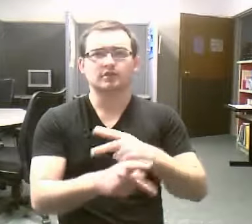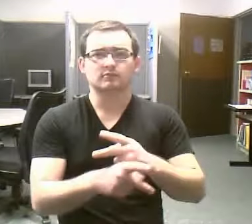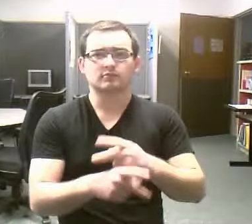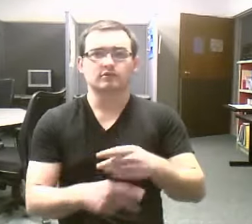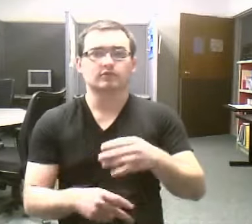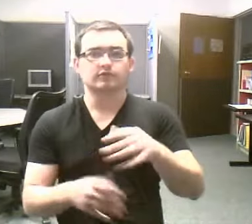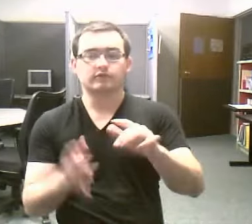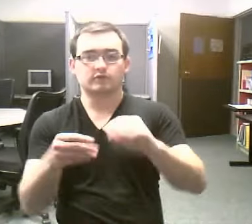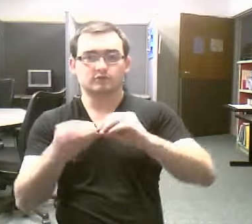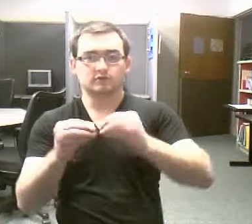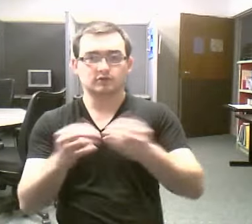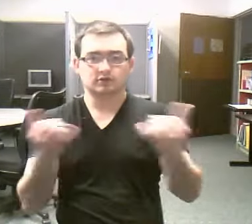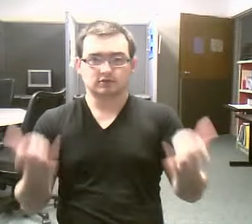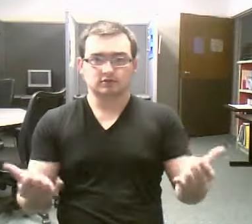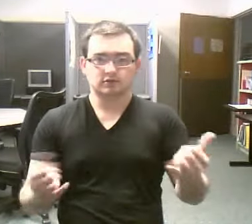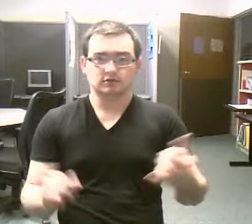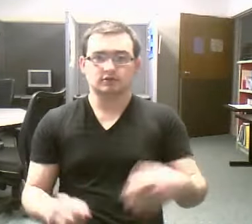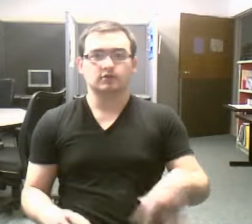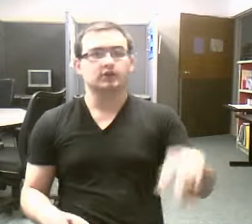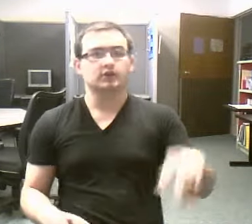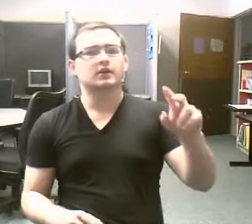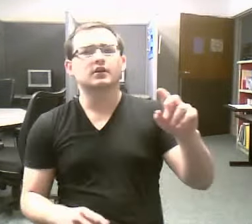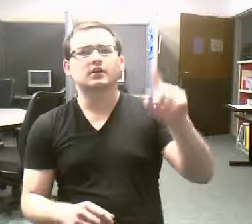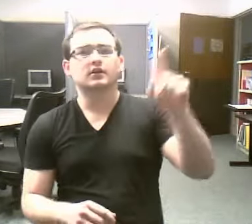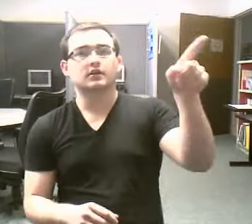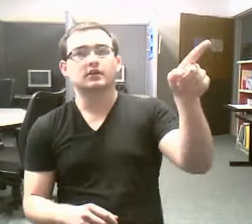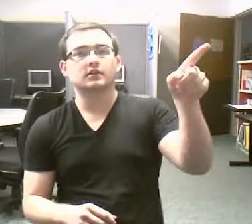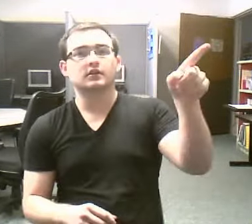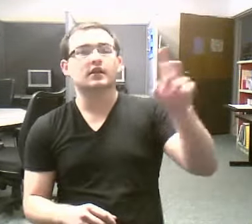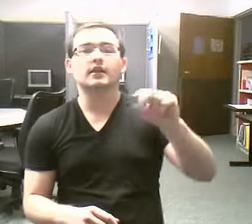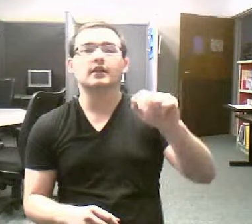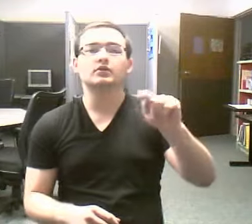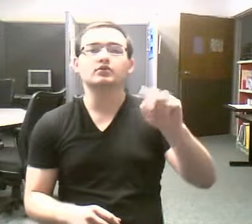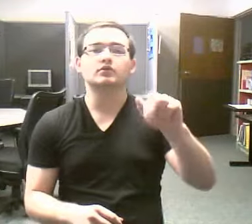It's supposed to be a T. I don't have a style of it yet. Whole numbers.